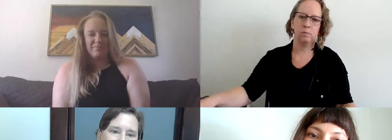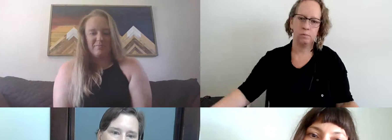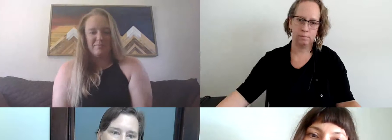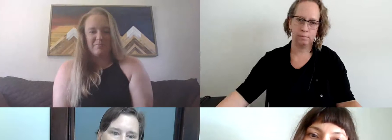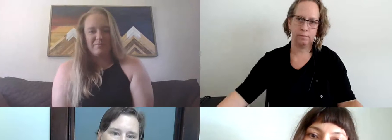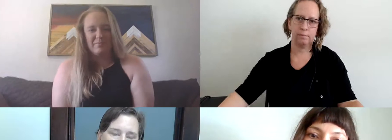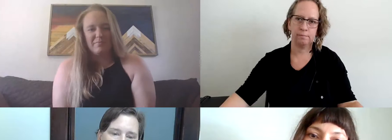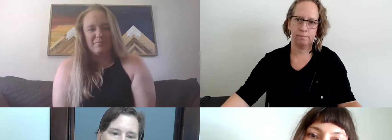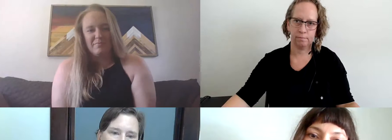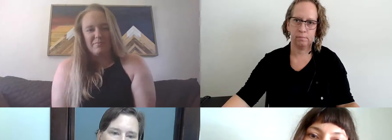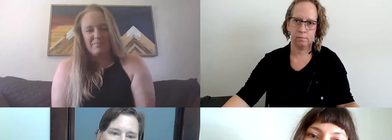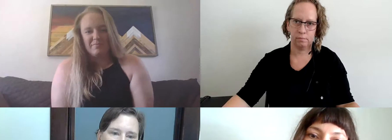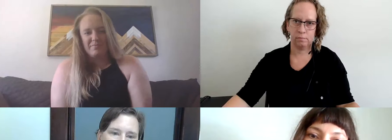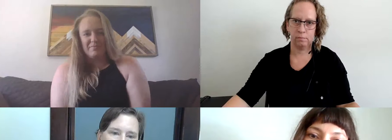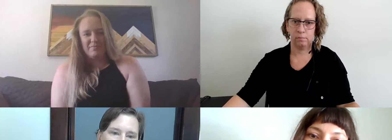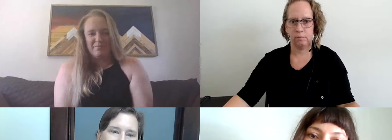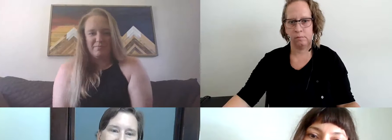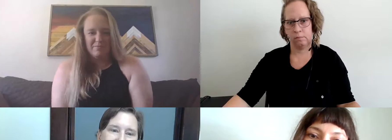to speech.